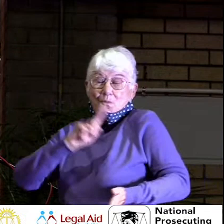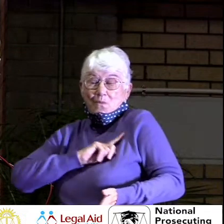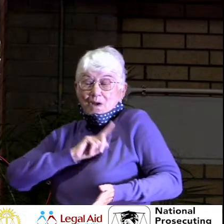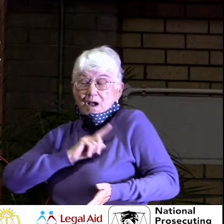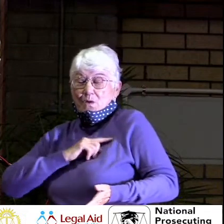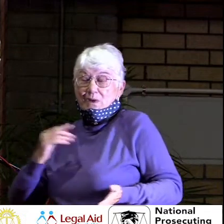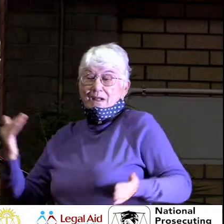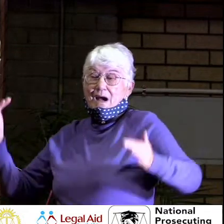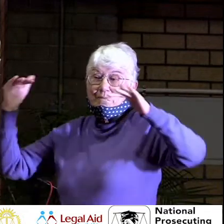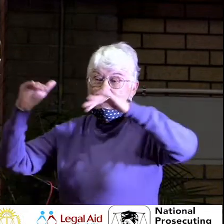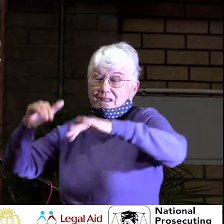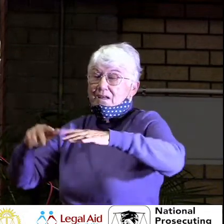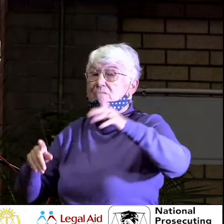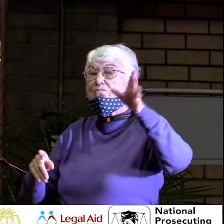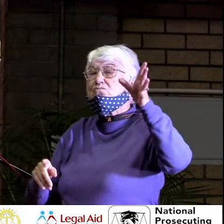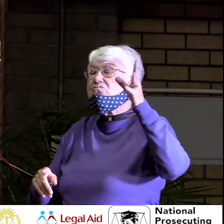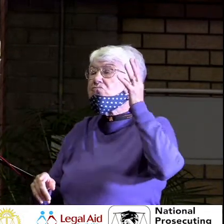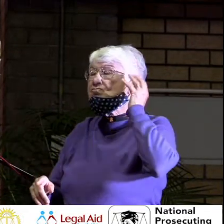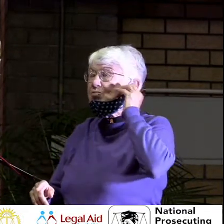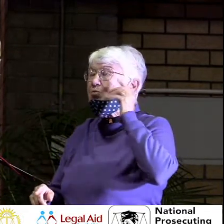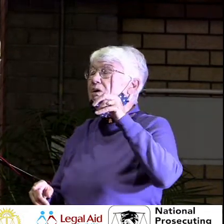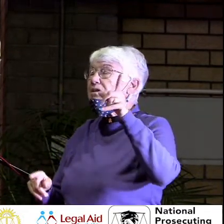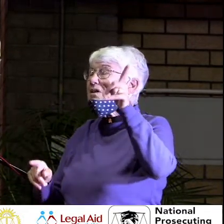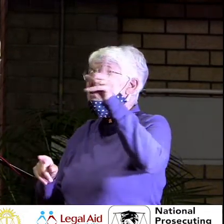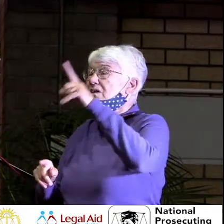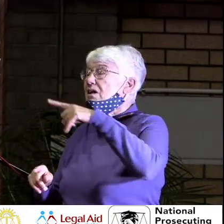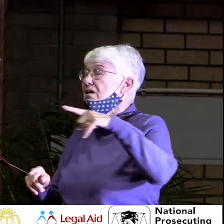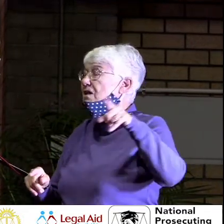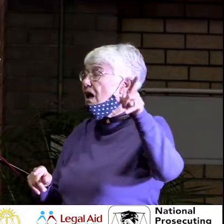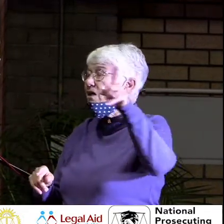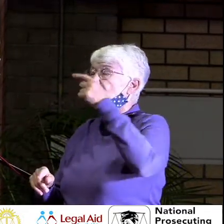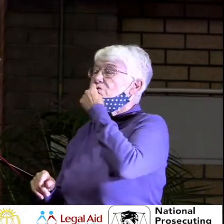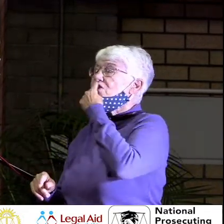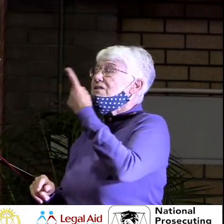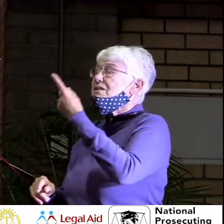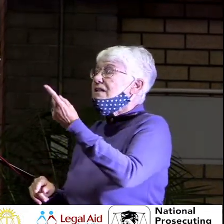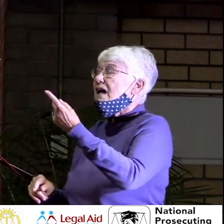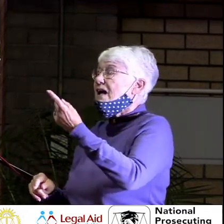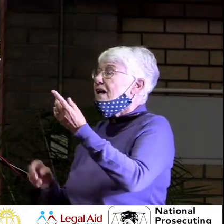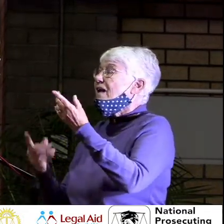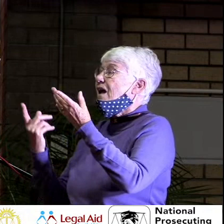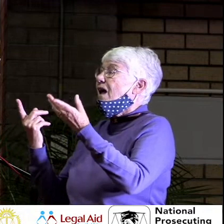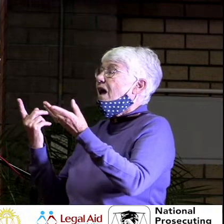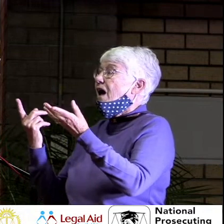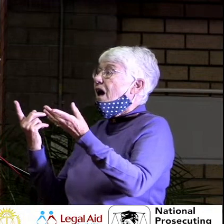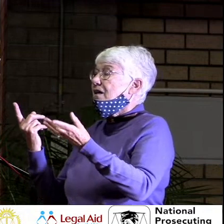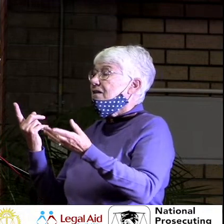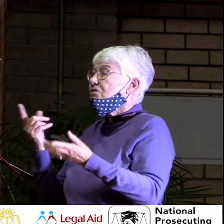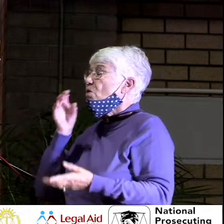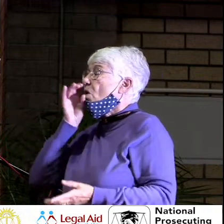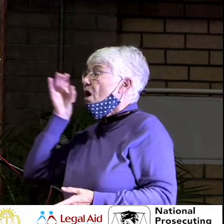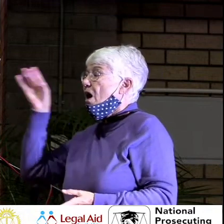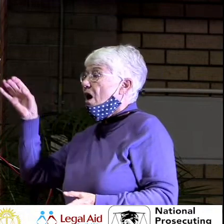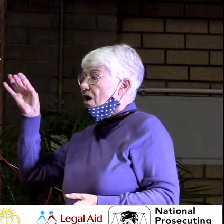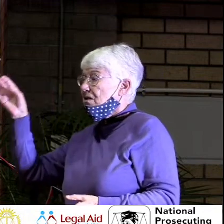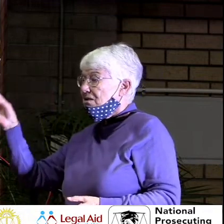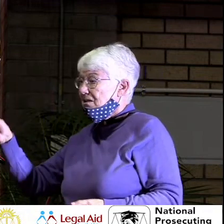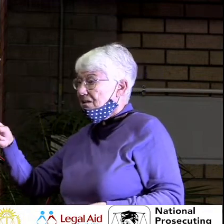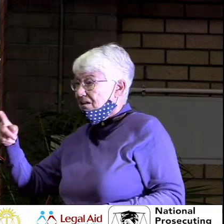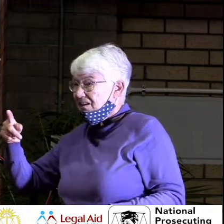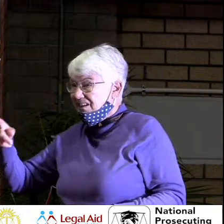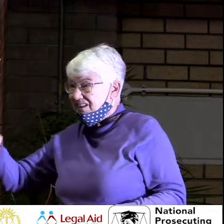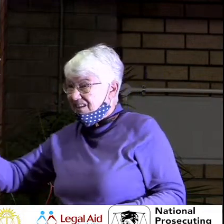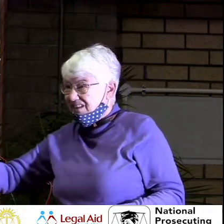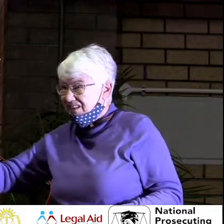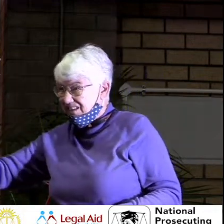members of the public. So, can you help me on this row? Number one,